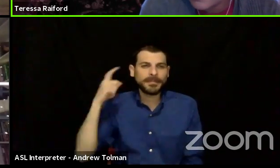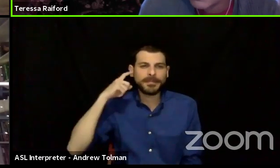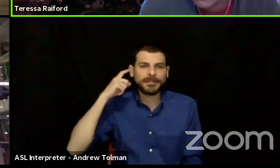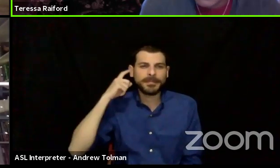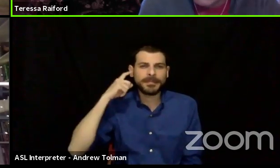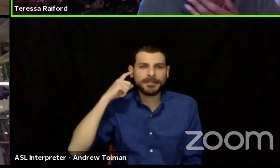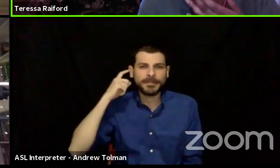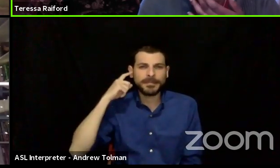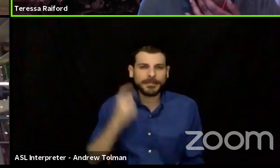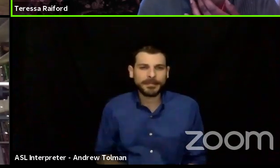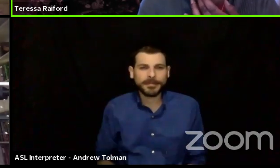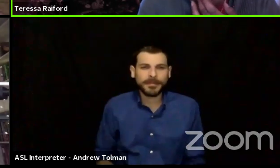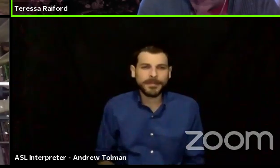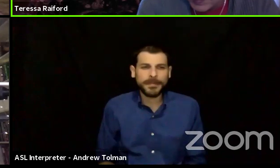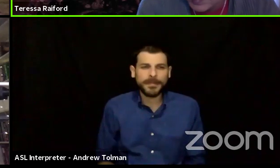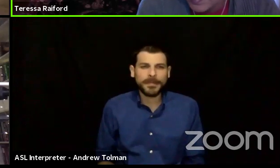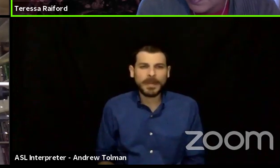Your mic is off.